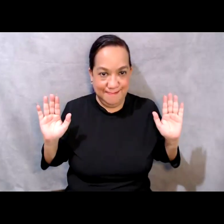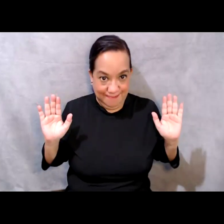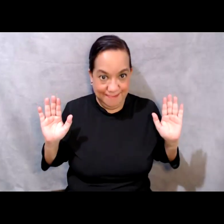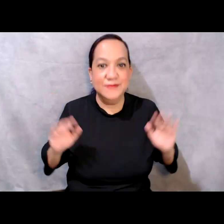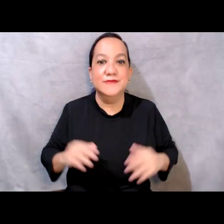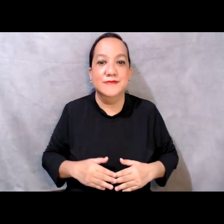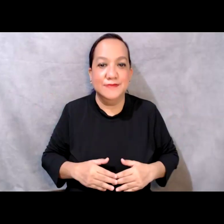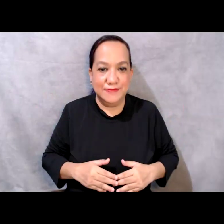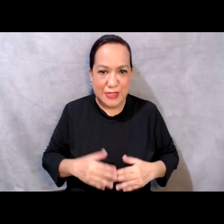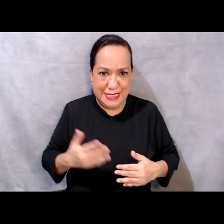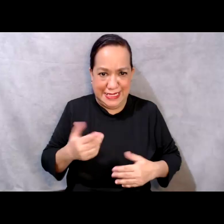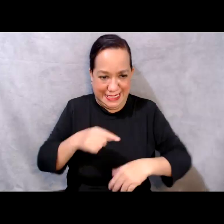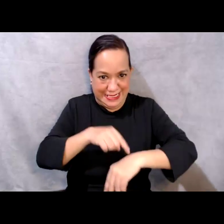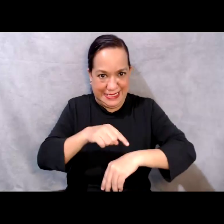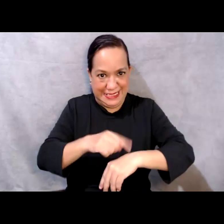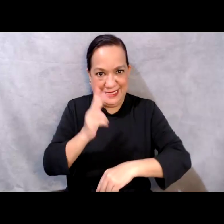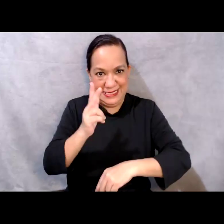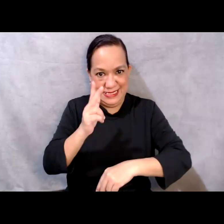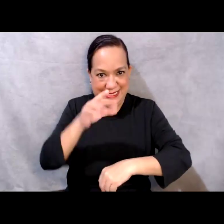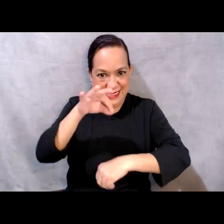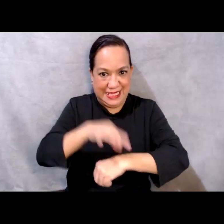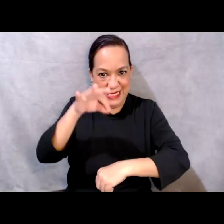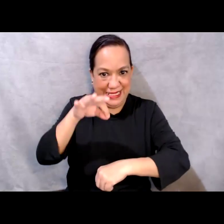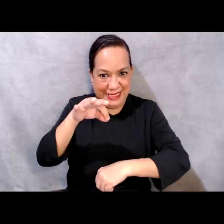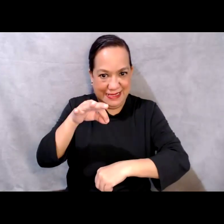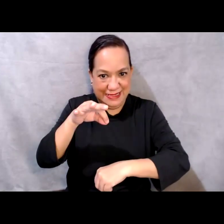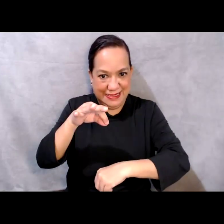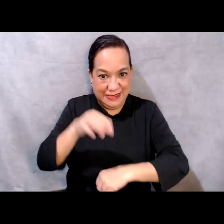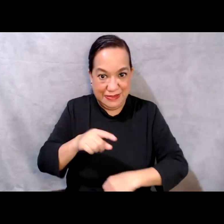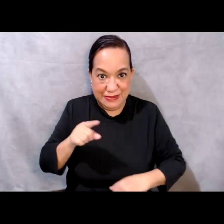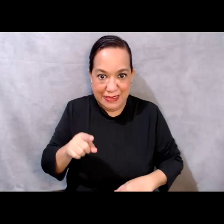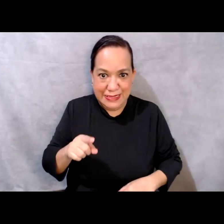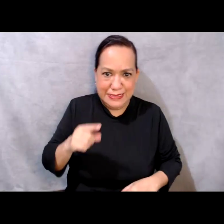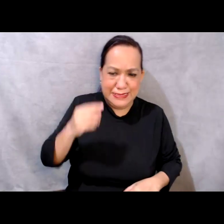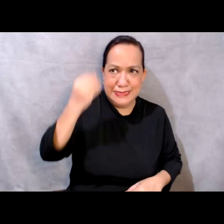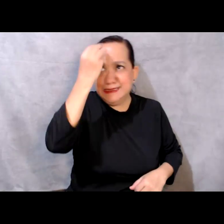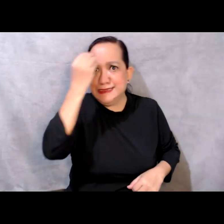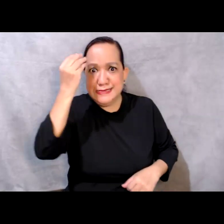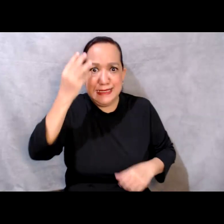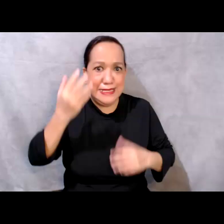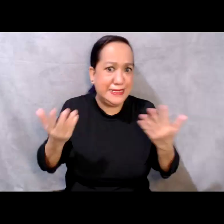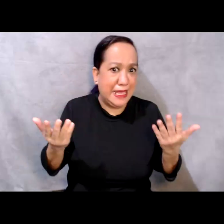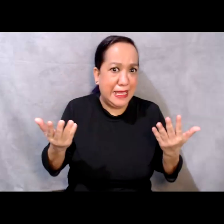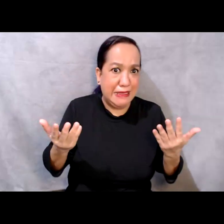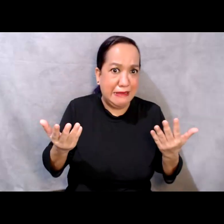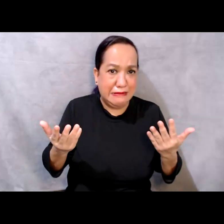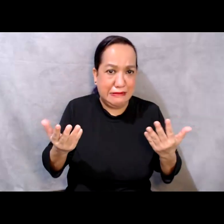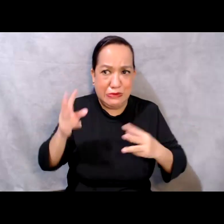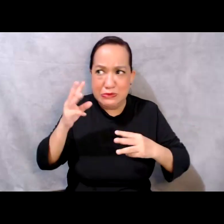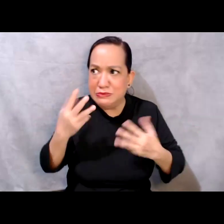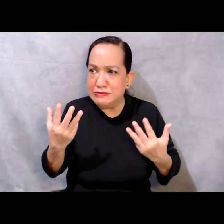in the case of retaliation, gender-based violence, and so on, I believe that even